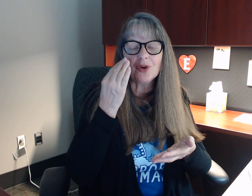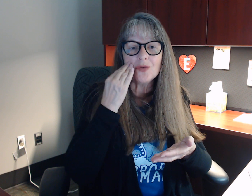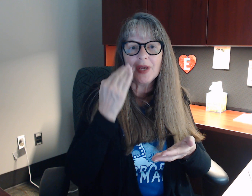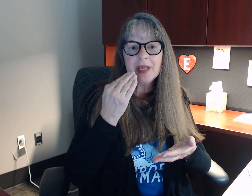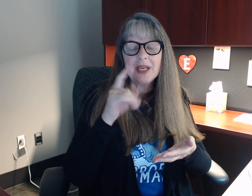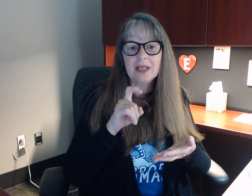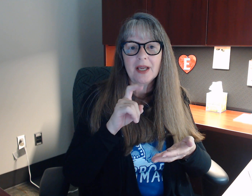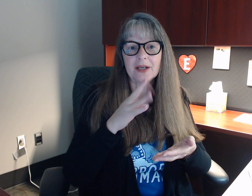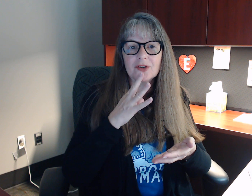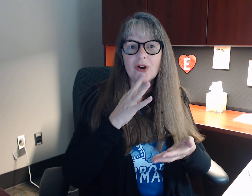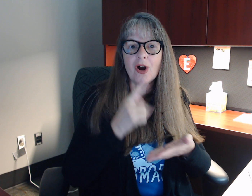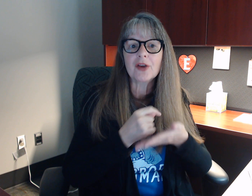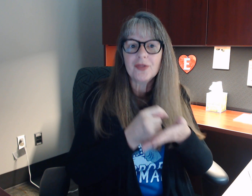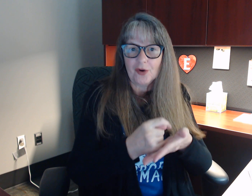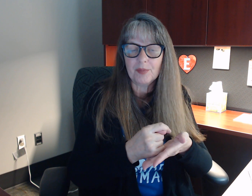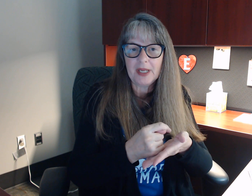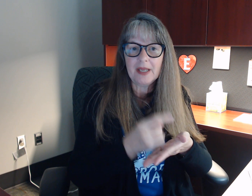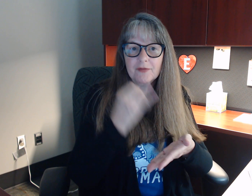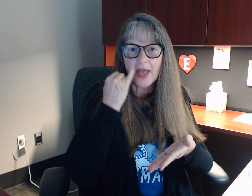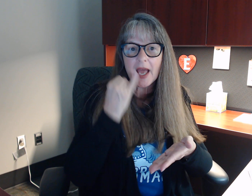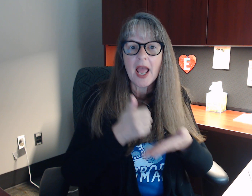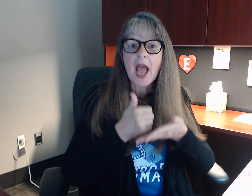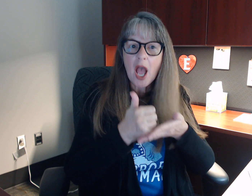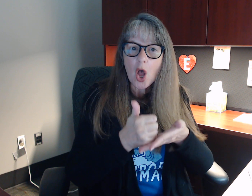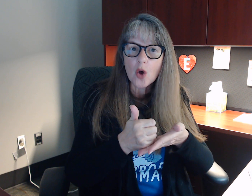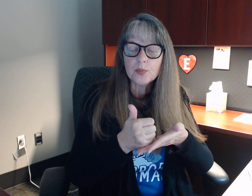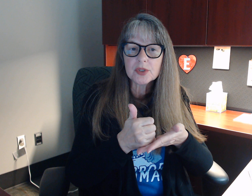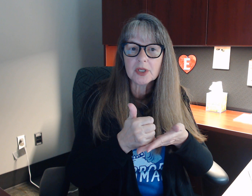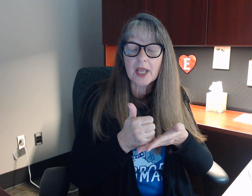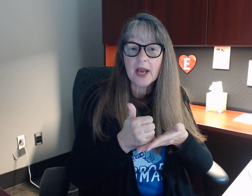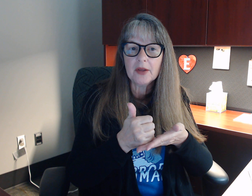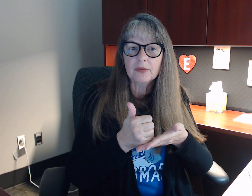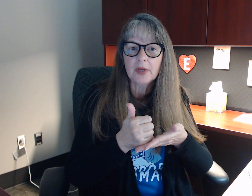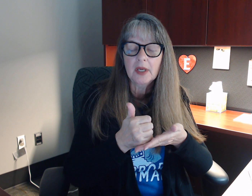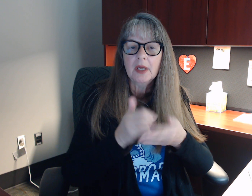they need like talk therapy. If that helps to kind of,